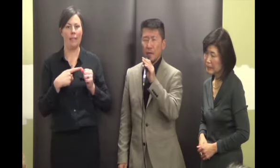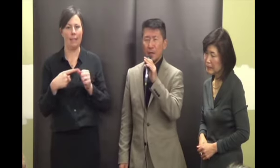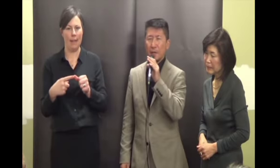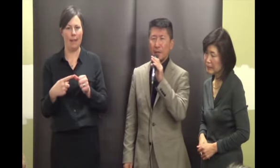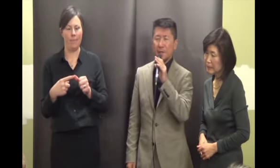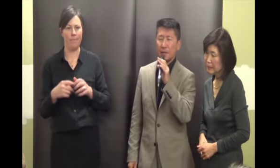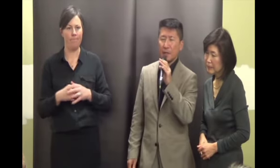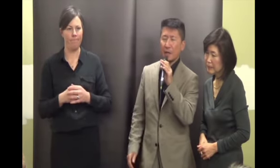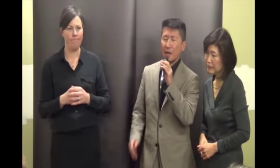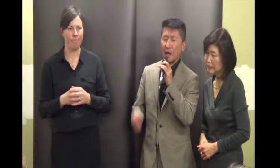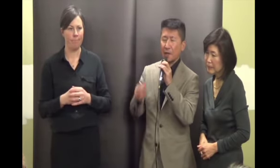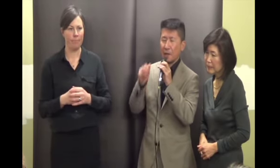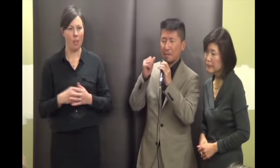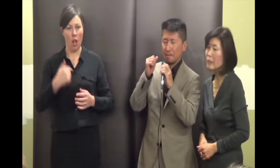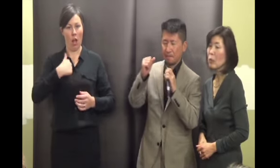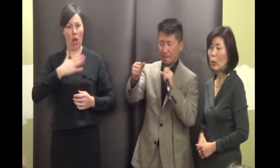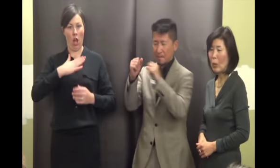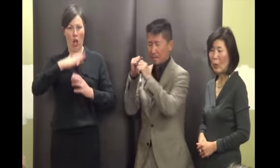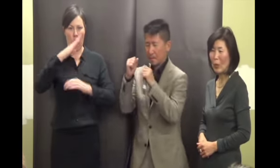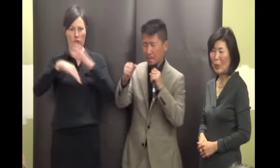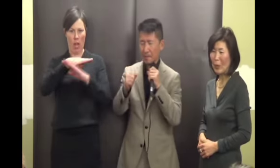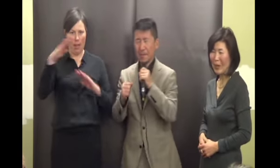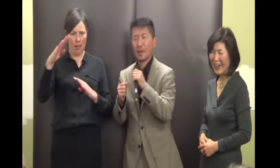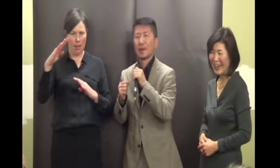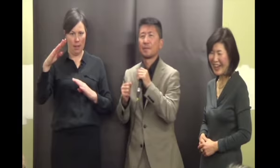My hobby is karate.